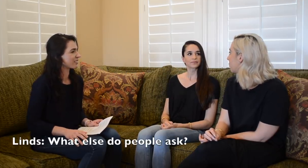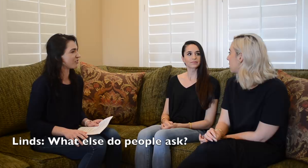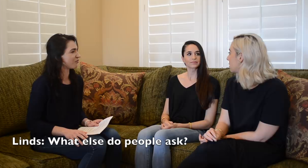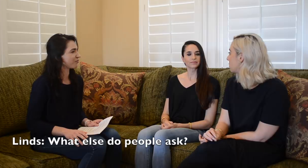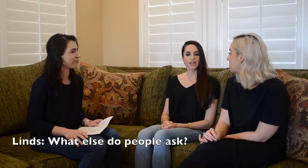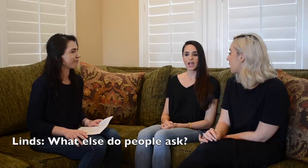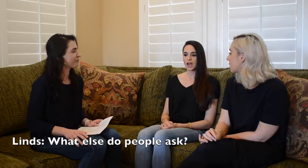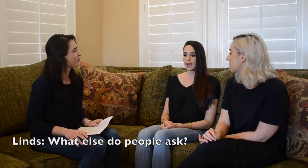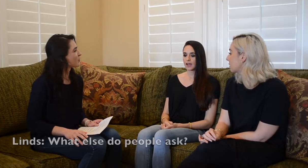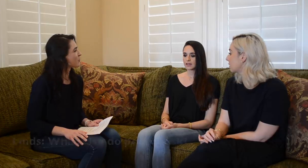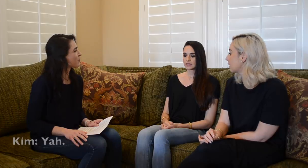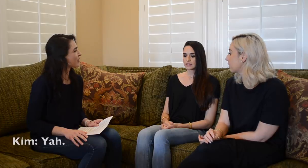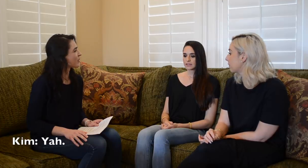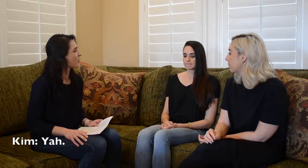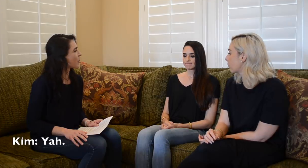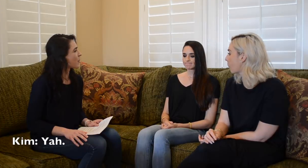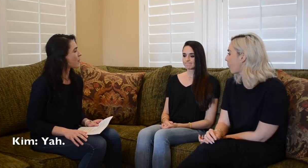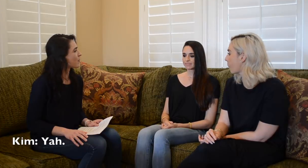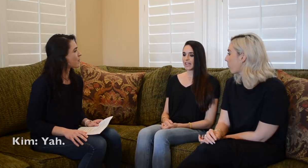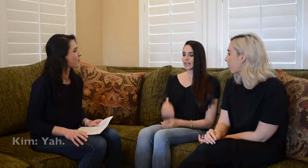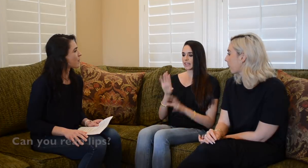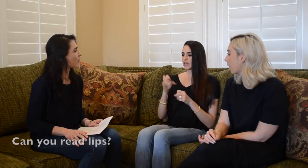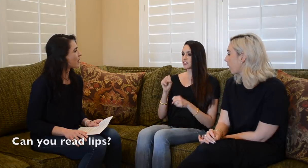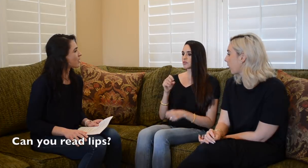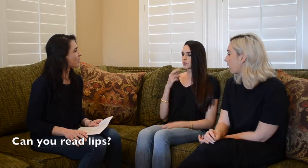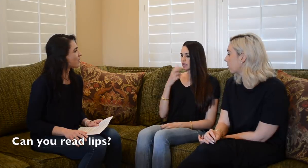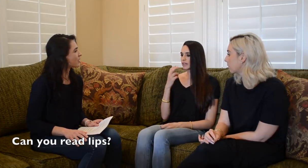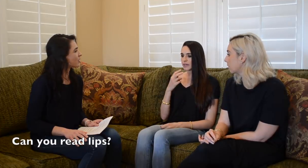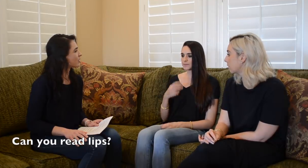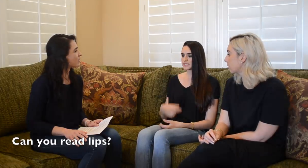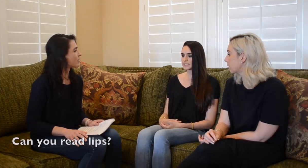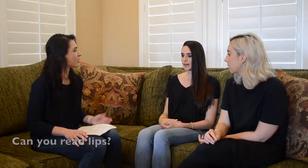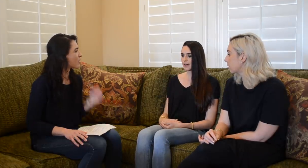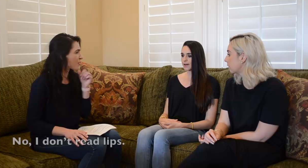What else do people ask? Yeah, can you read lips?